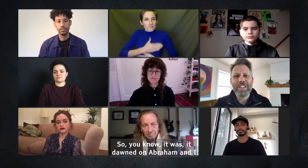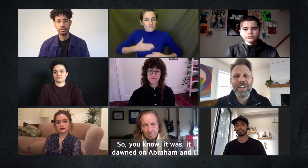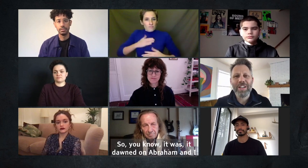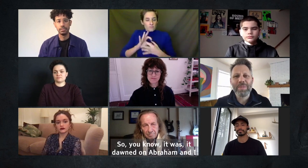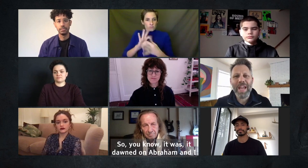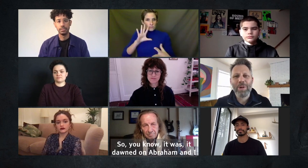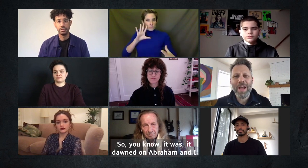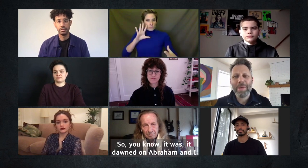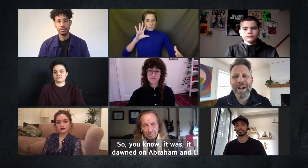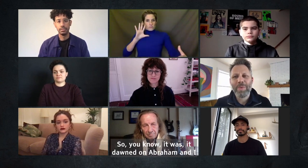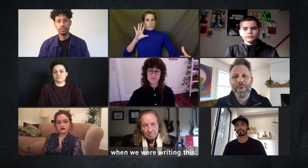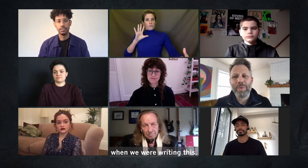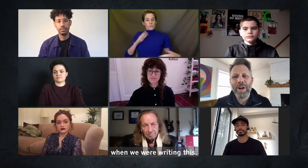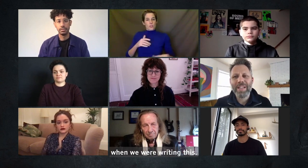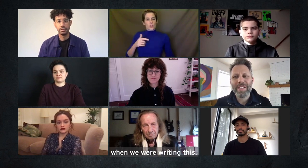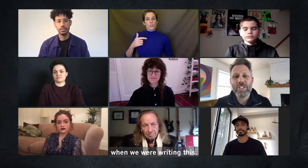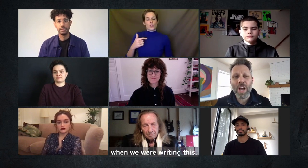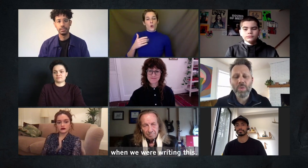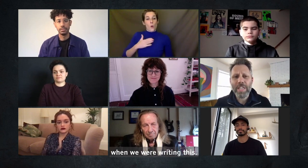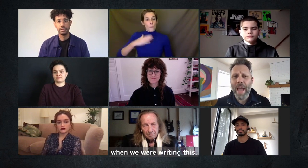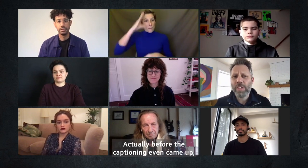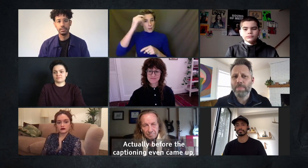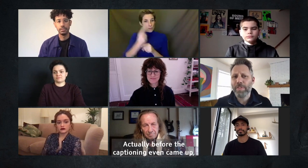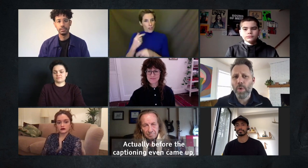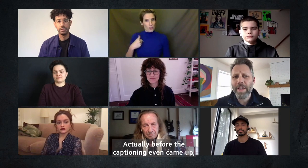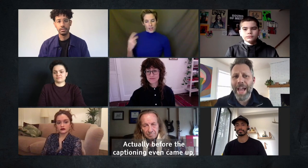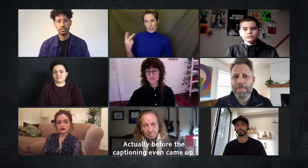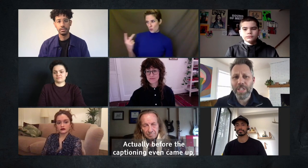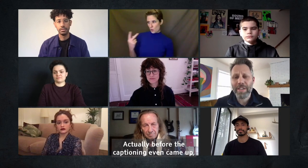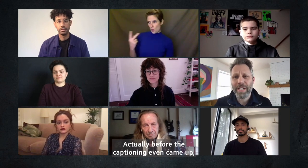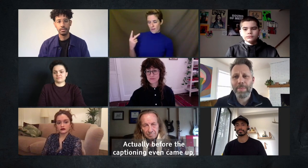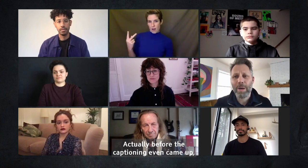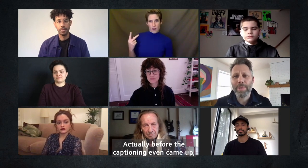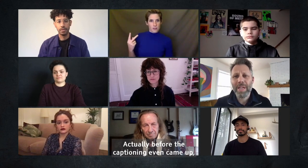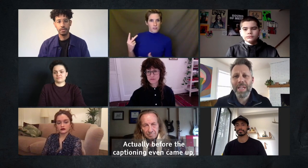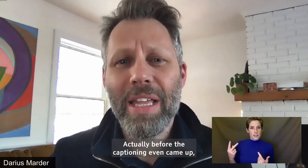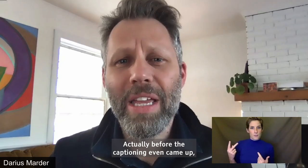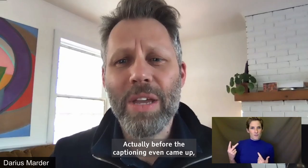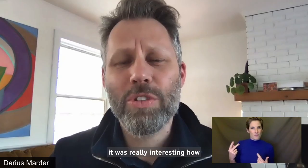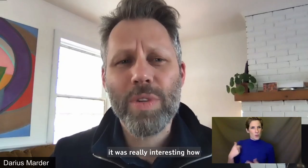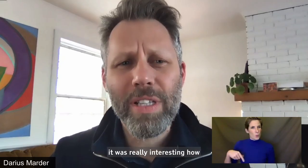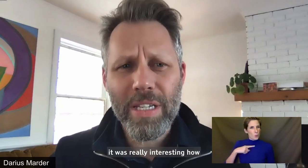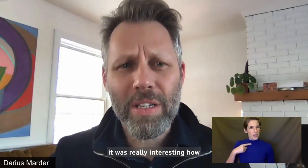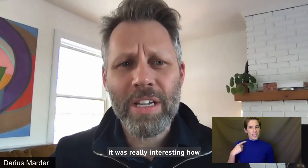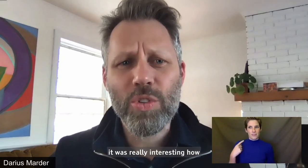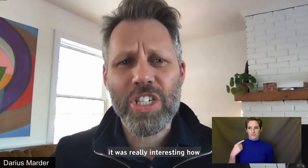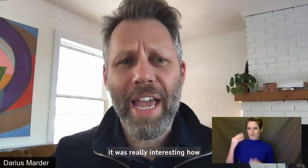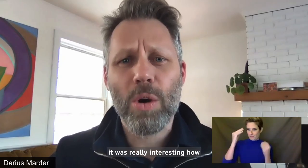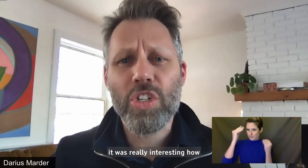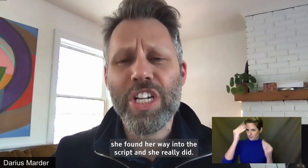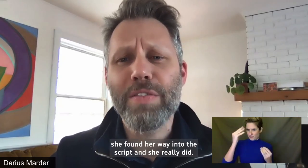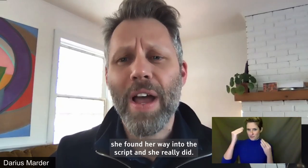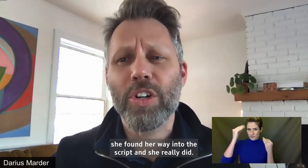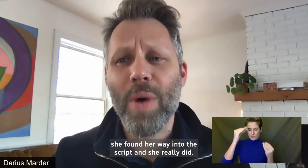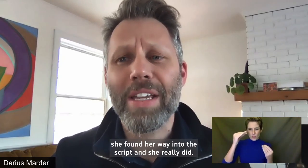it dawned on Abraham and I when we were writing this, not only actually before the captioning even came up, it was really interesting